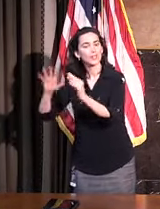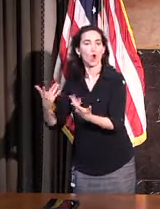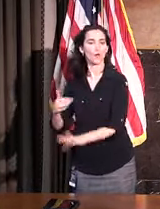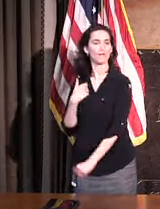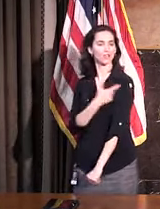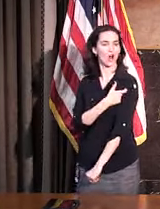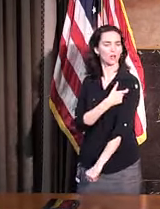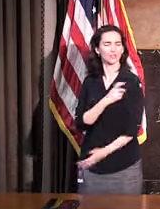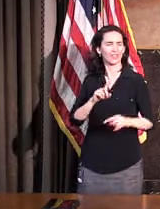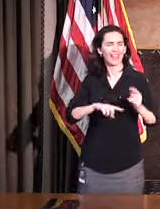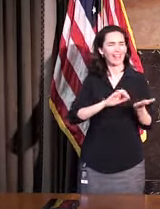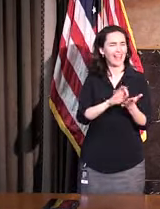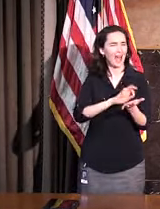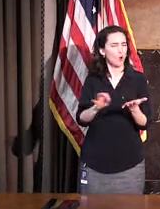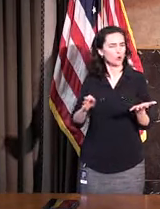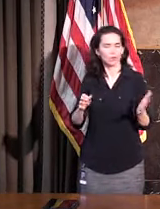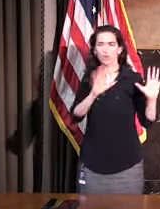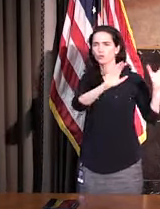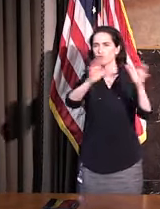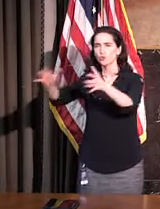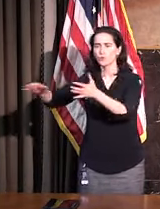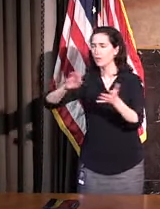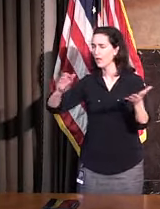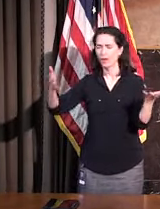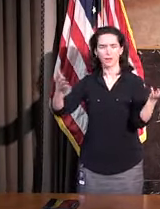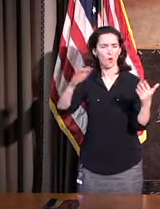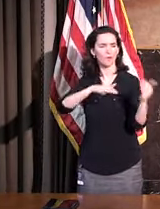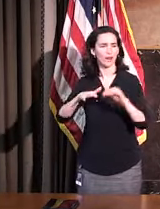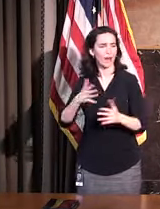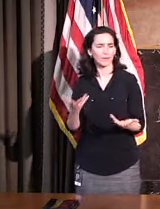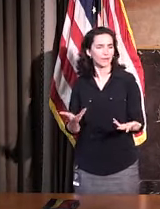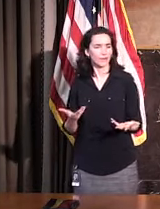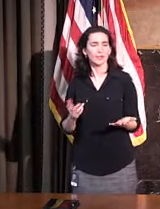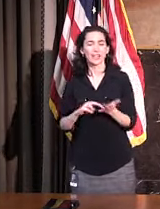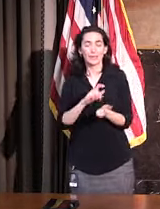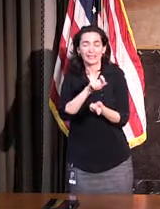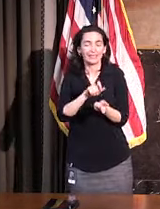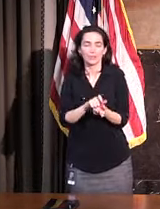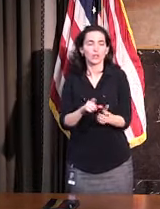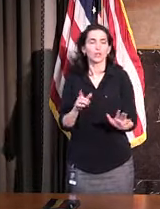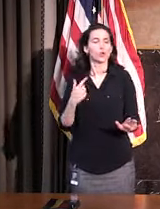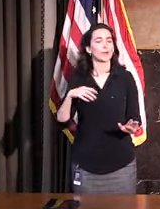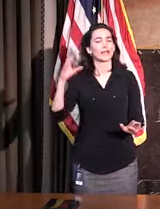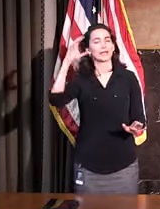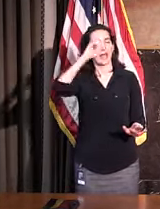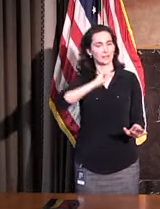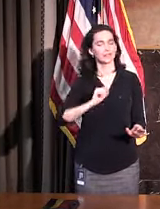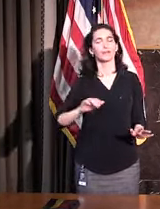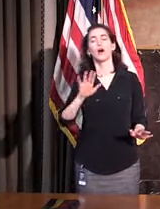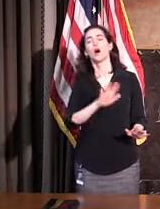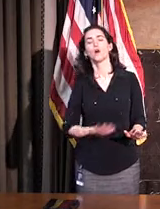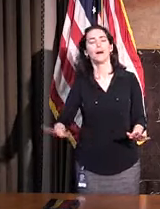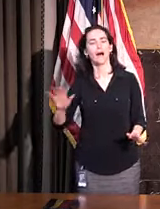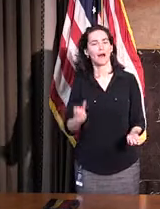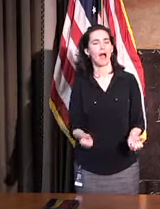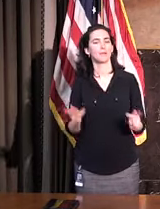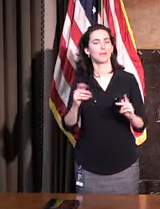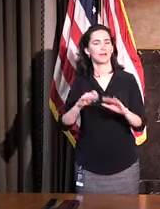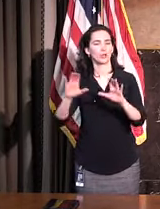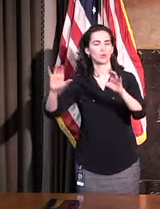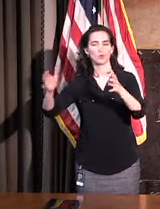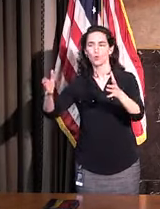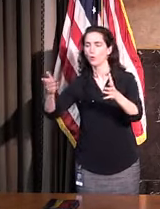And so it's just impossible to know with any precision, and that's why there's always some guesswork as to how many people are in a group